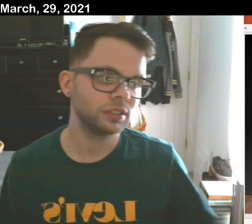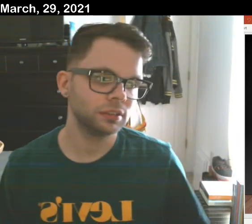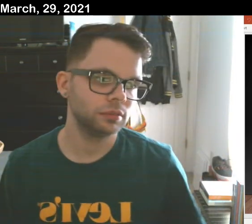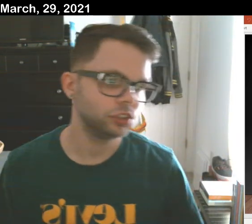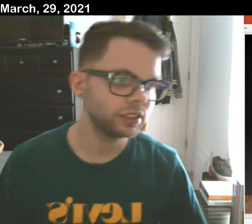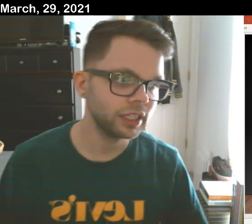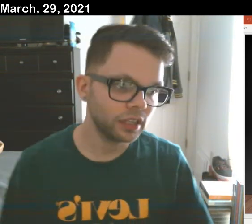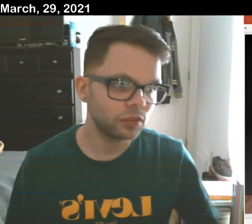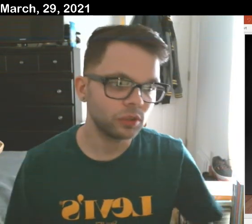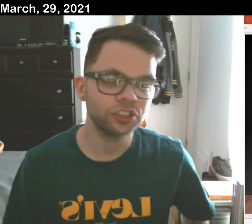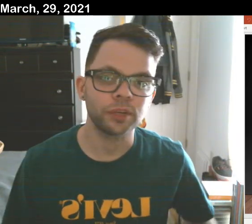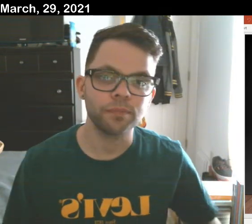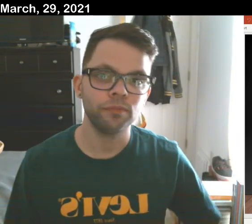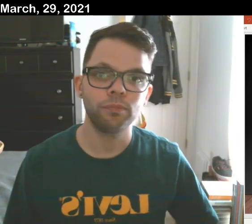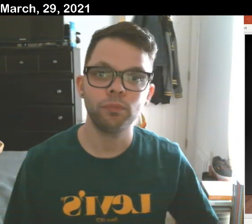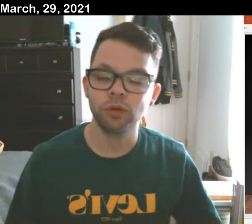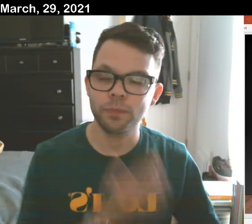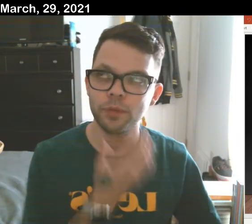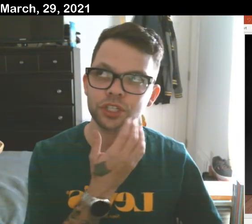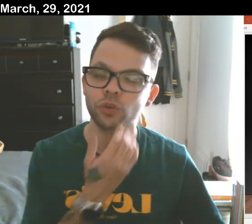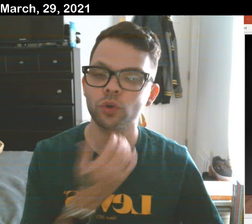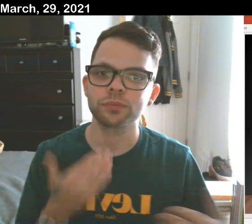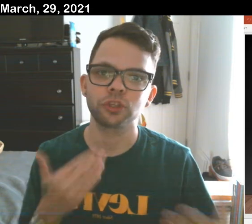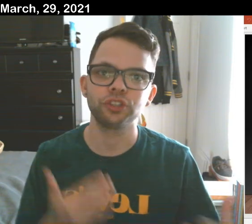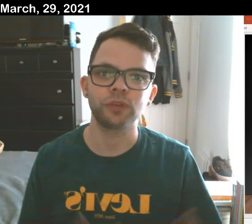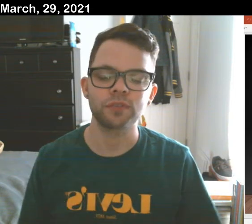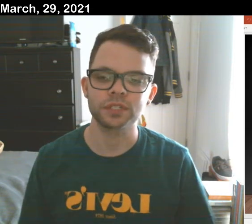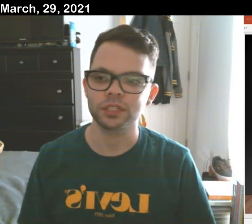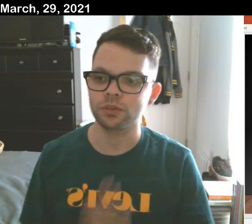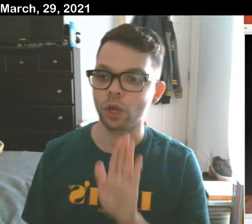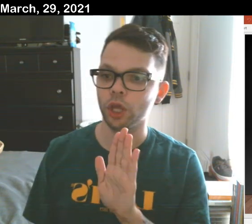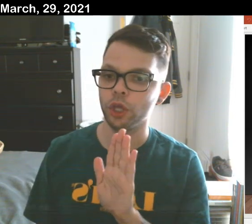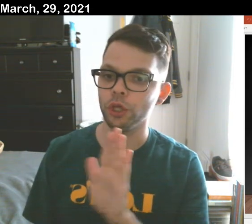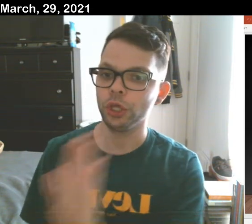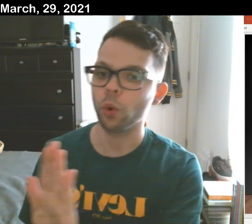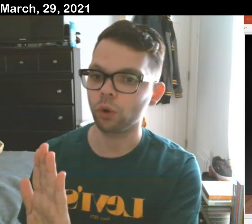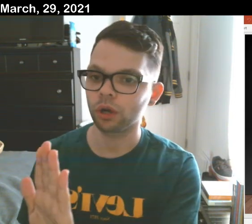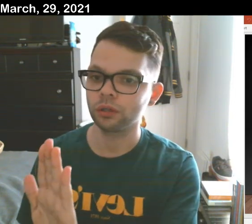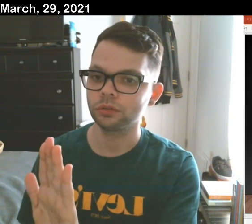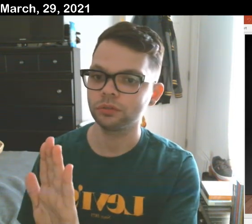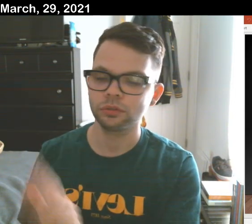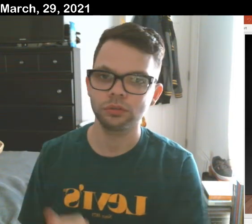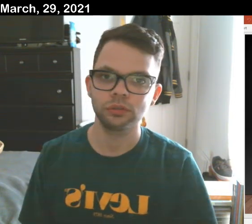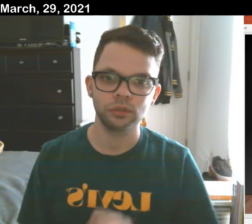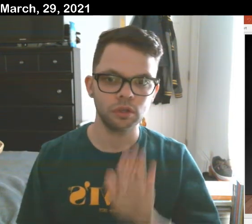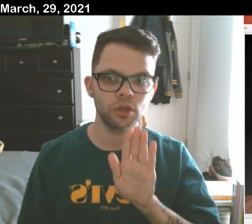Your is just like the other ones. You're gonna push it towards the person you're referencing. So, your.